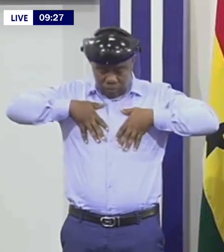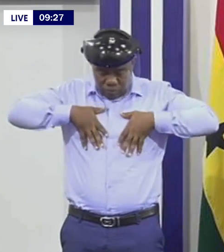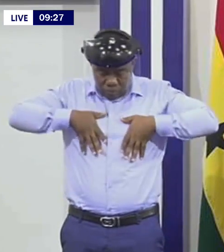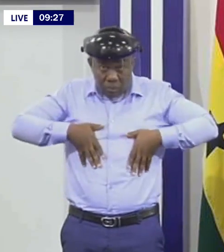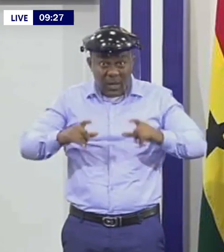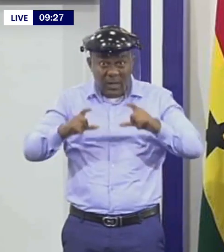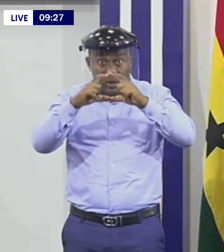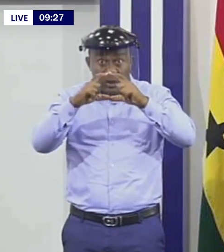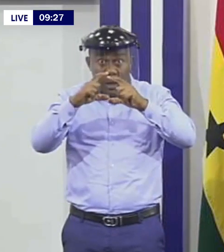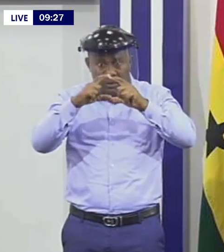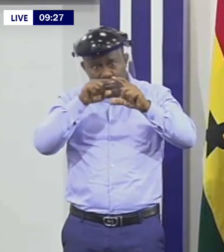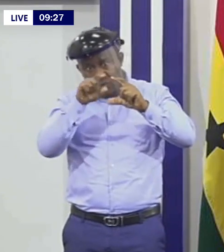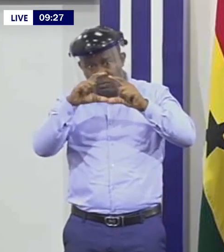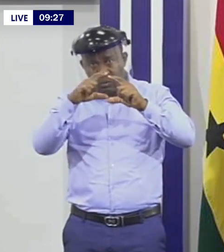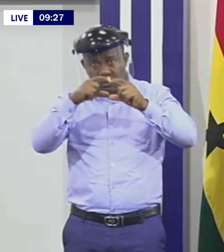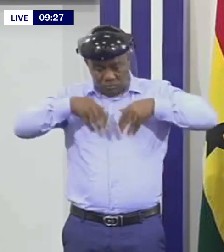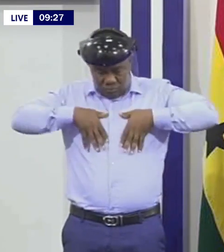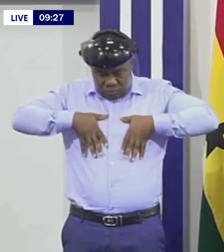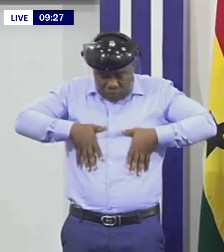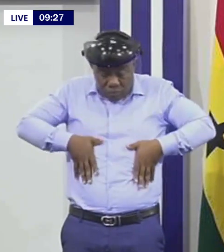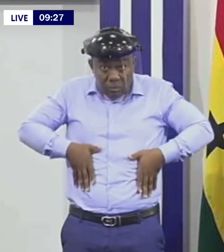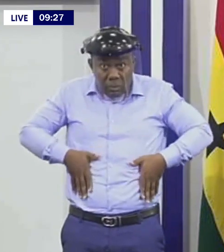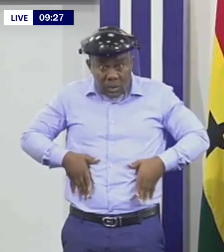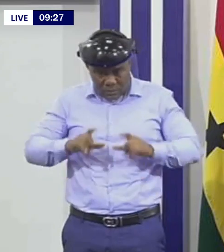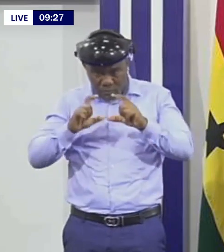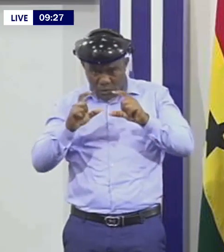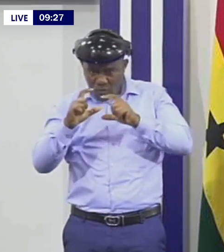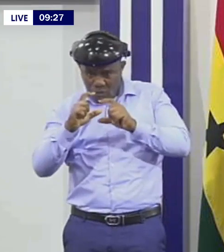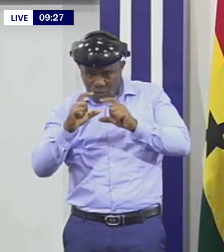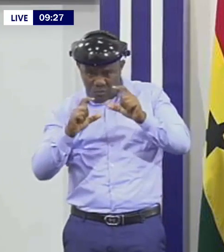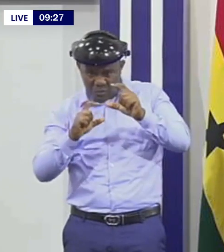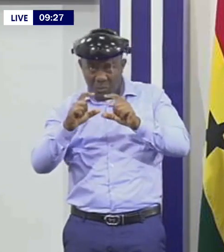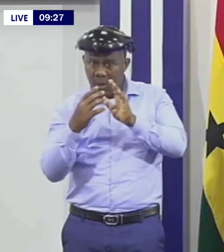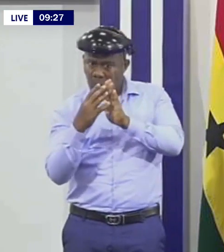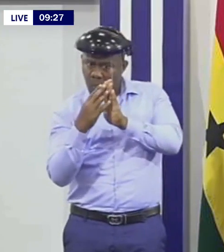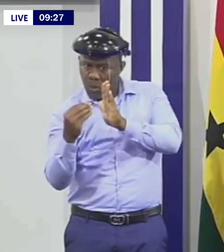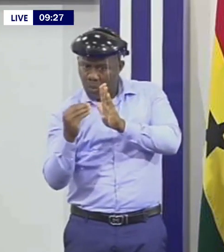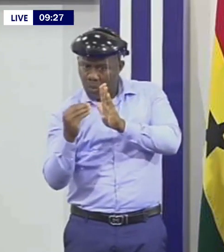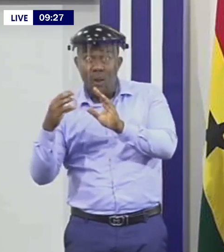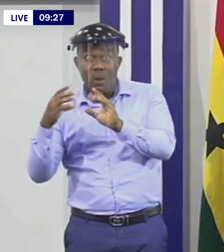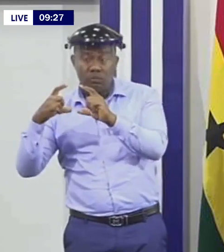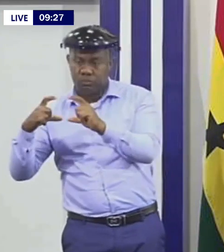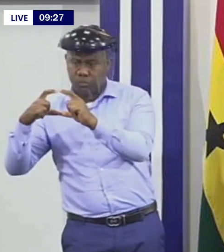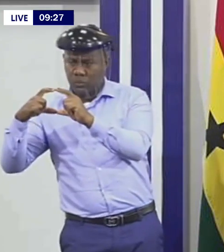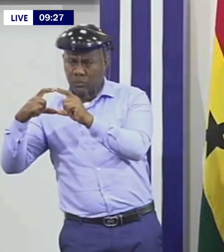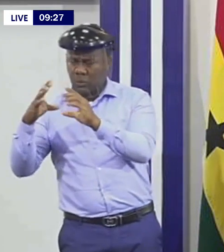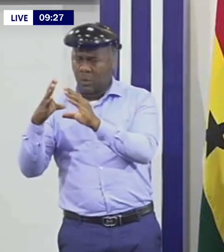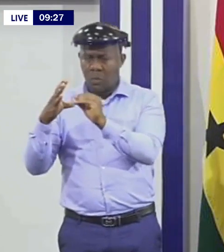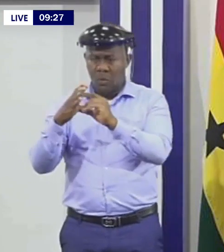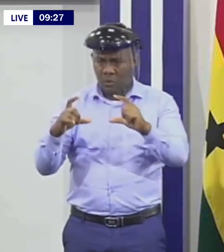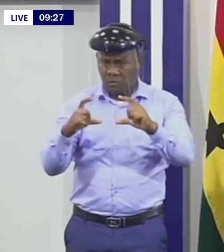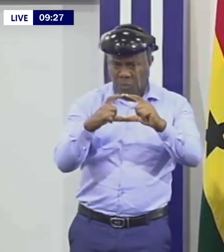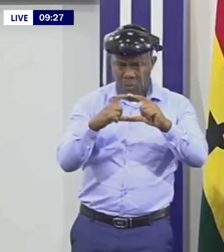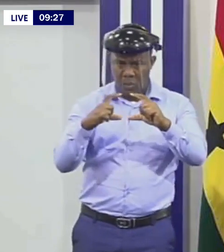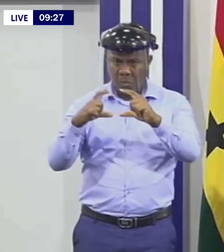make a lot of changes in that cells and pushes the body cells to replicate that virus into itself. And that is how